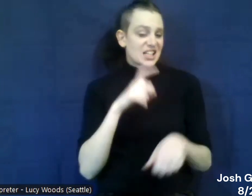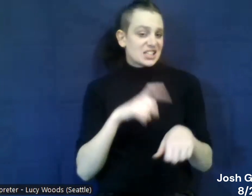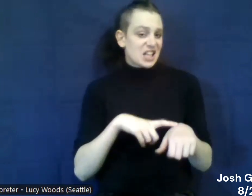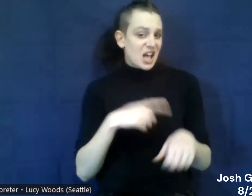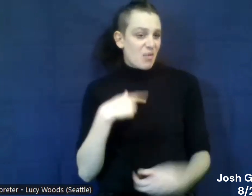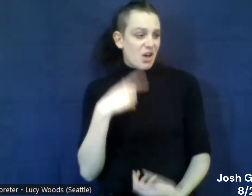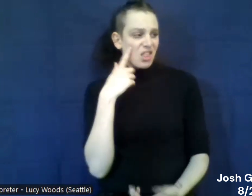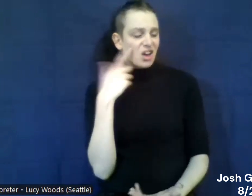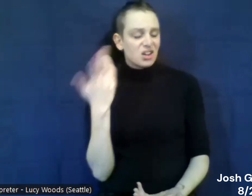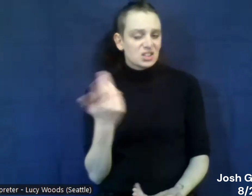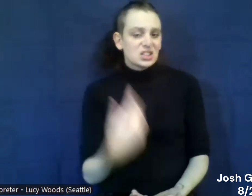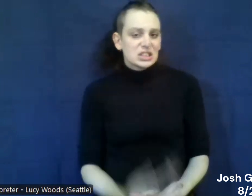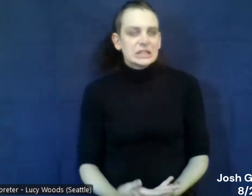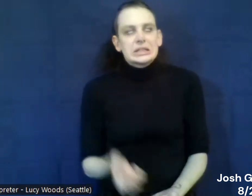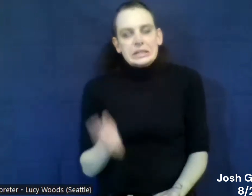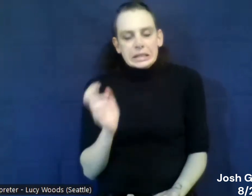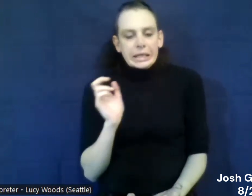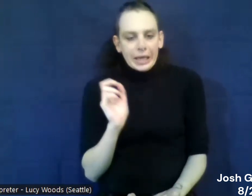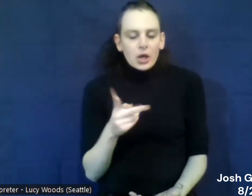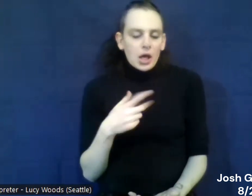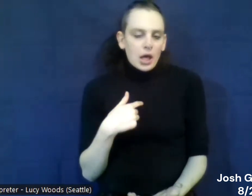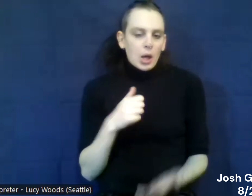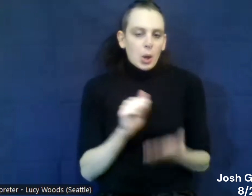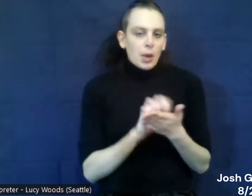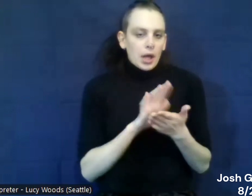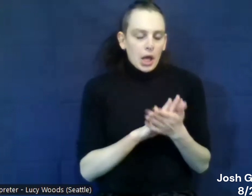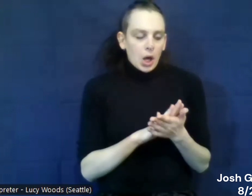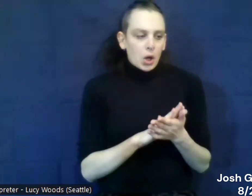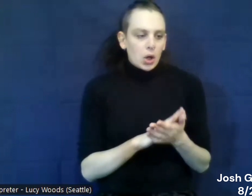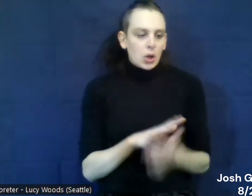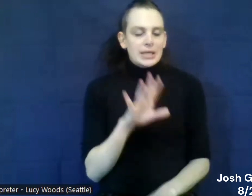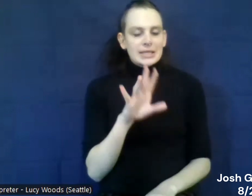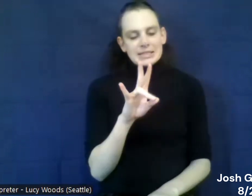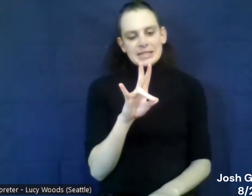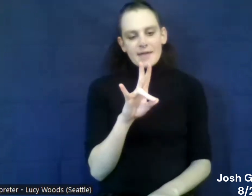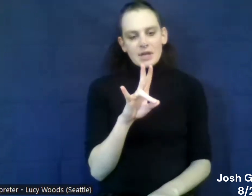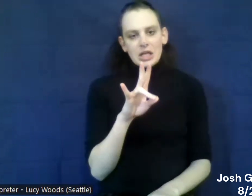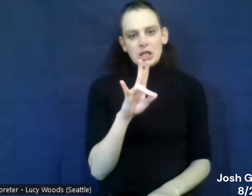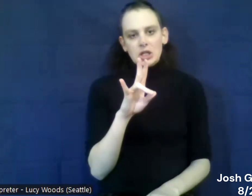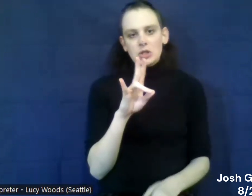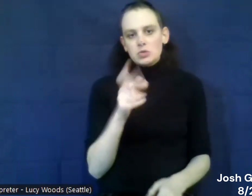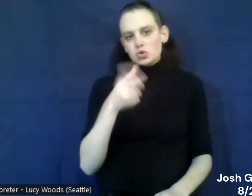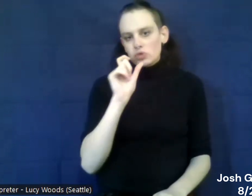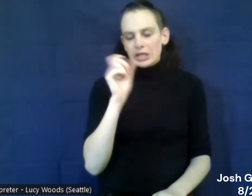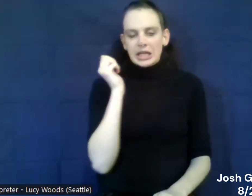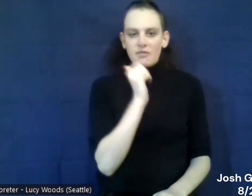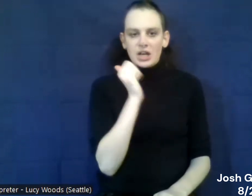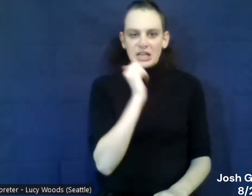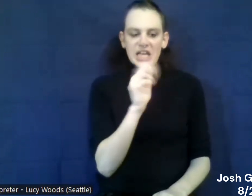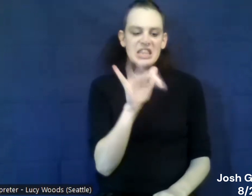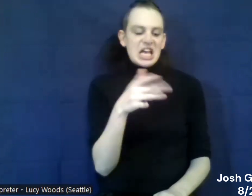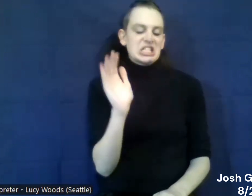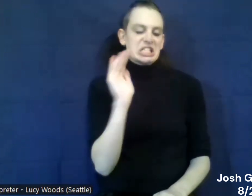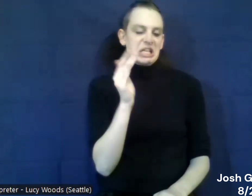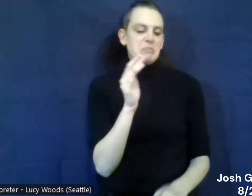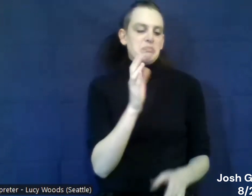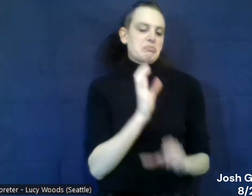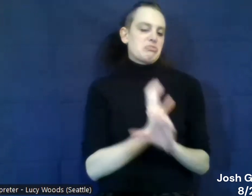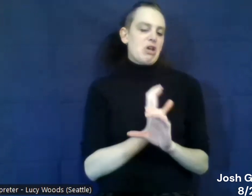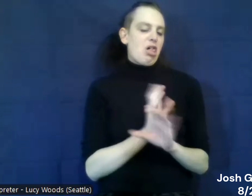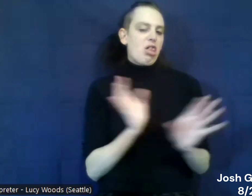like, okay, I'll put down like 7 drinks a day. Like that seems pretty chill. Like nobody's gonna say